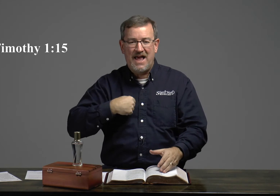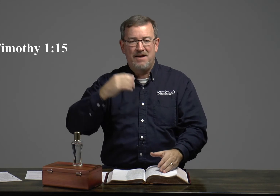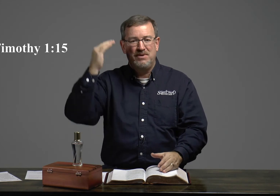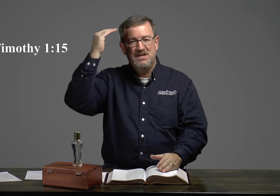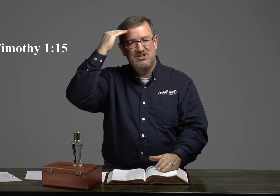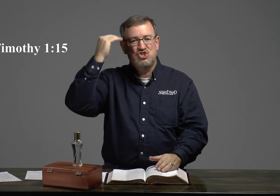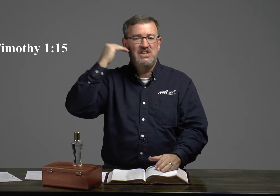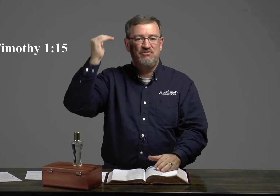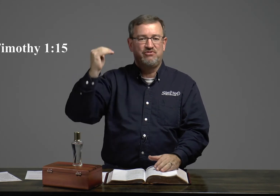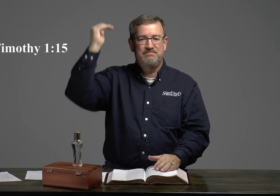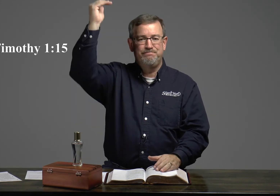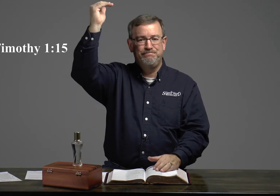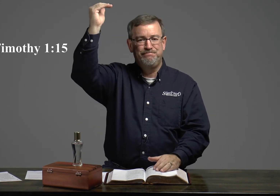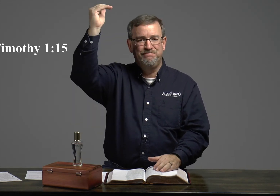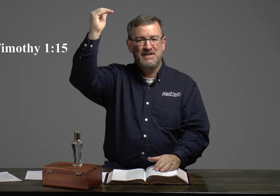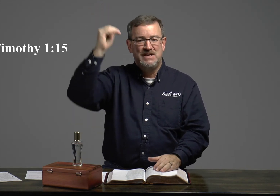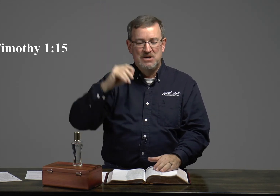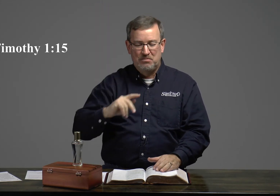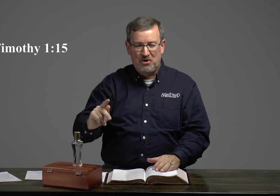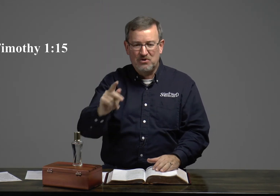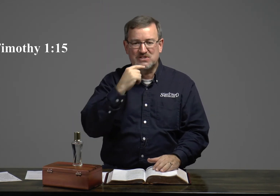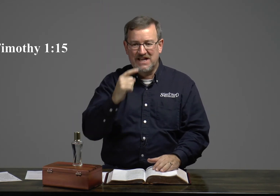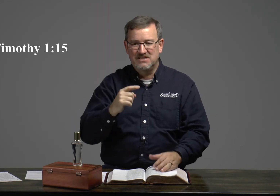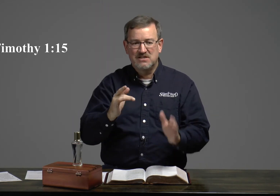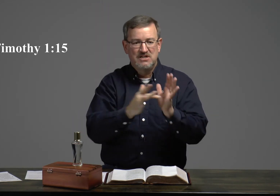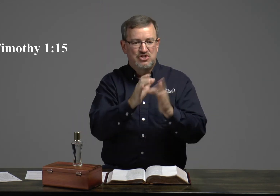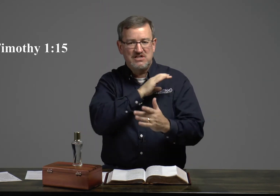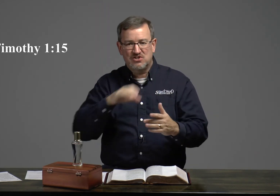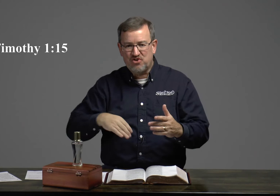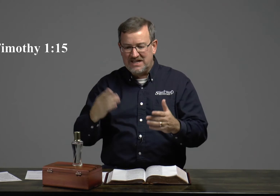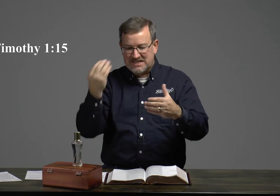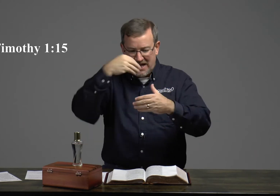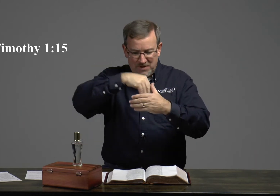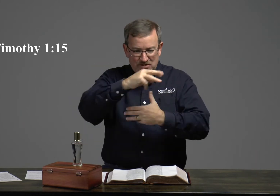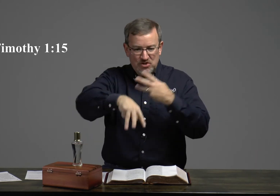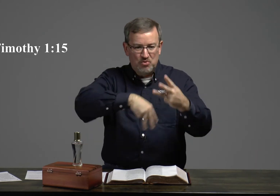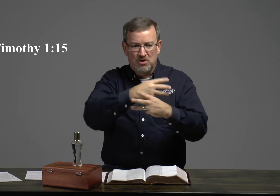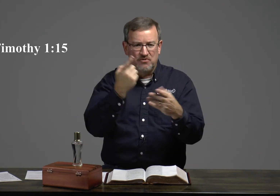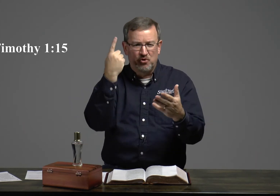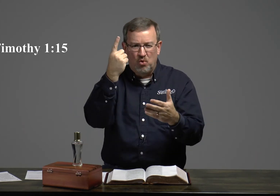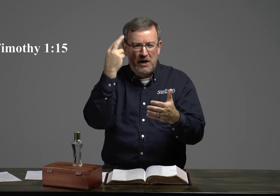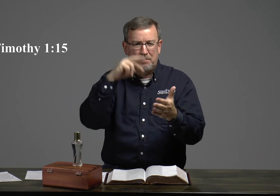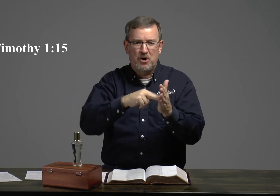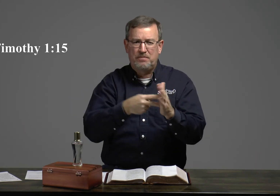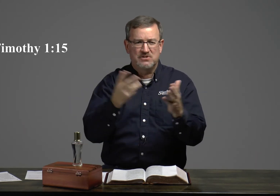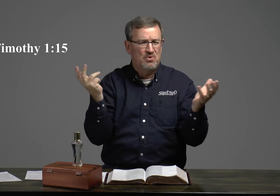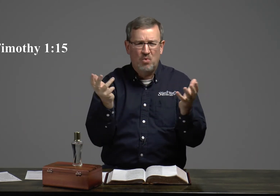am chief. Paul says Jesus Christ came into the world for one purpose.